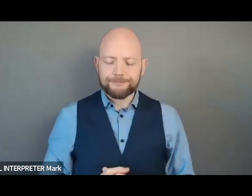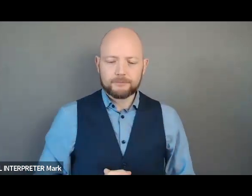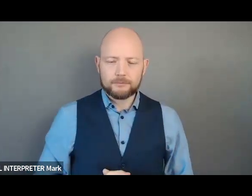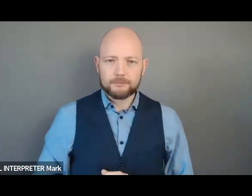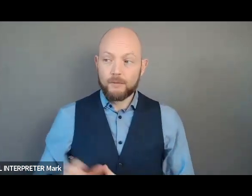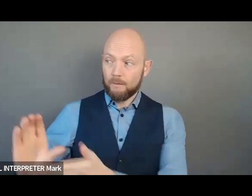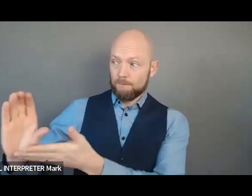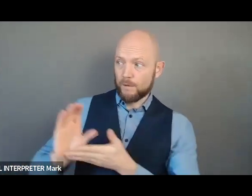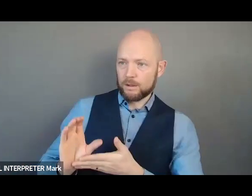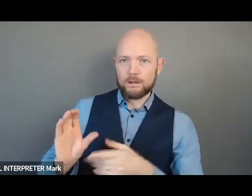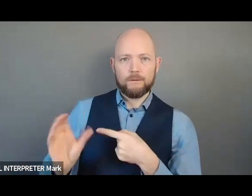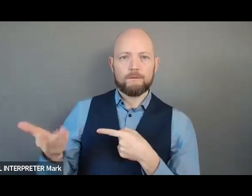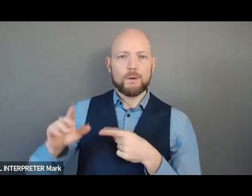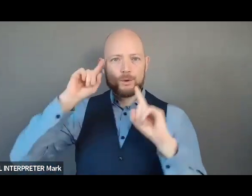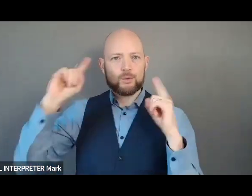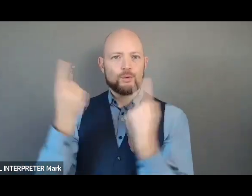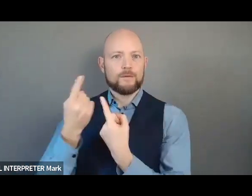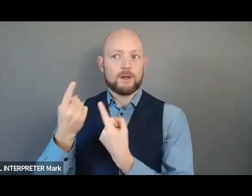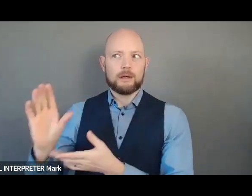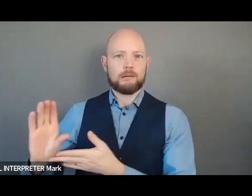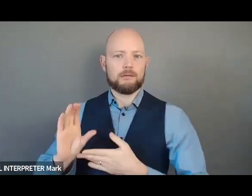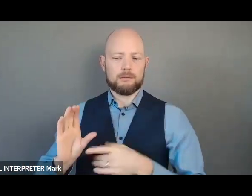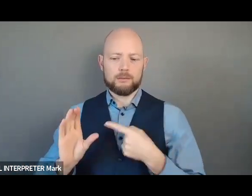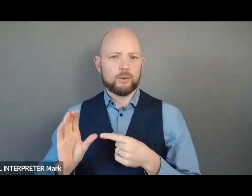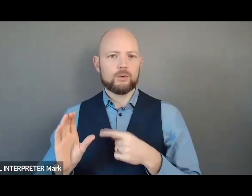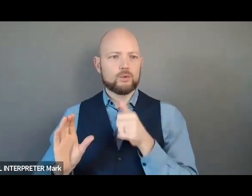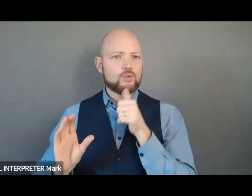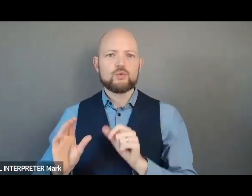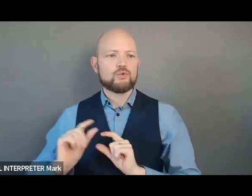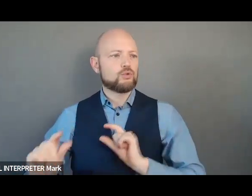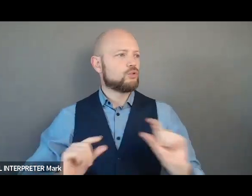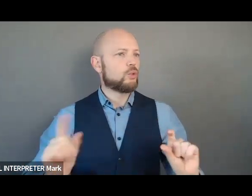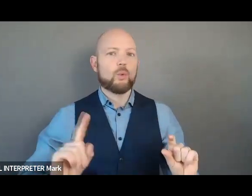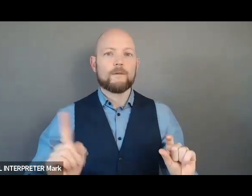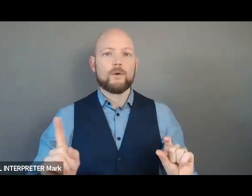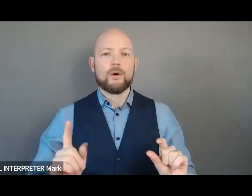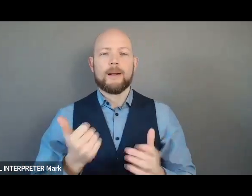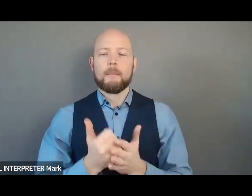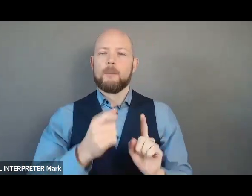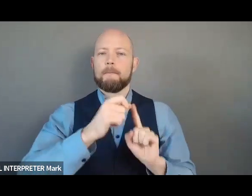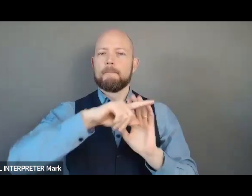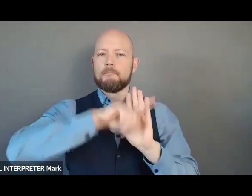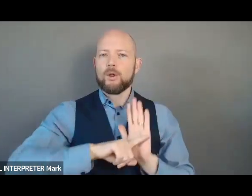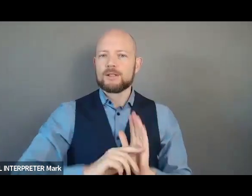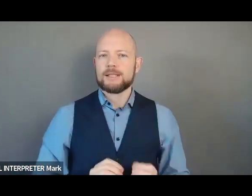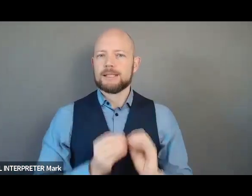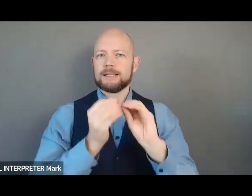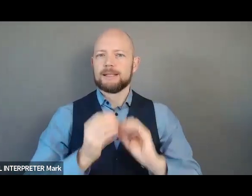our university, and we're trying to see how we can apply that to policy, and how we can look